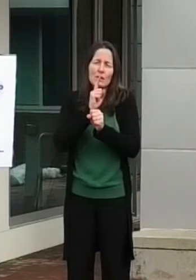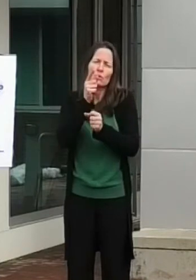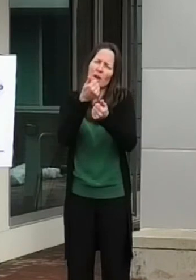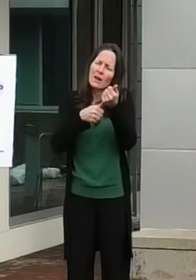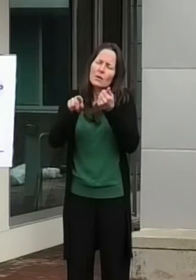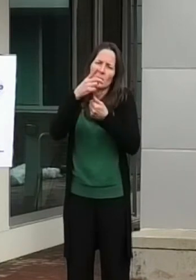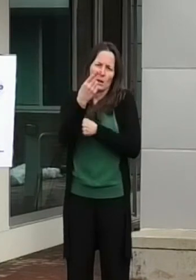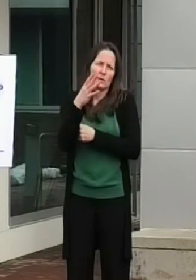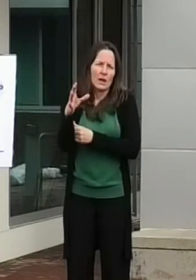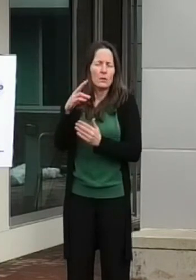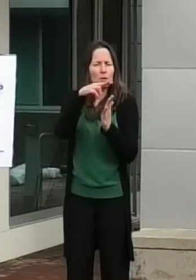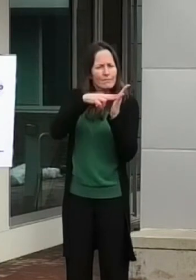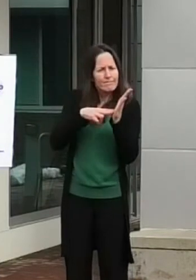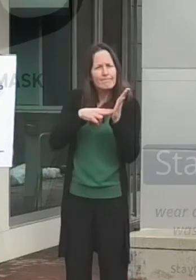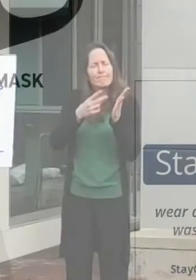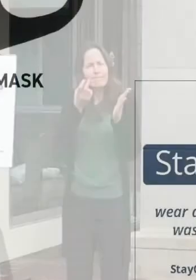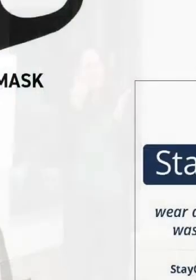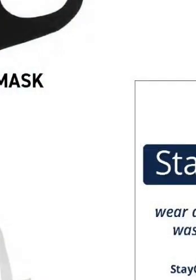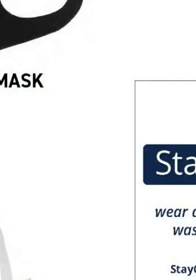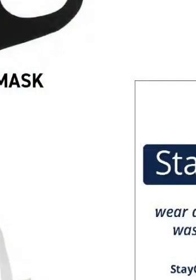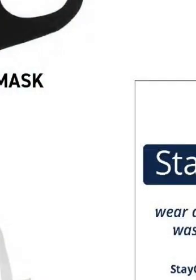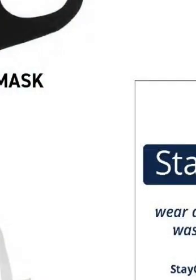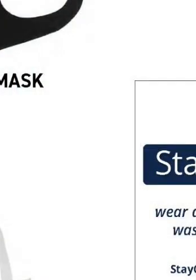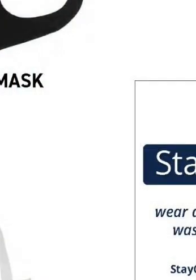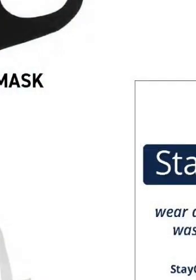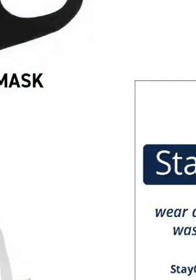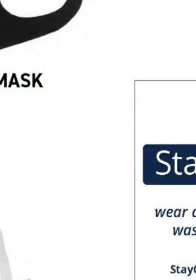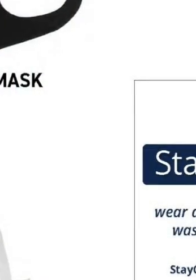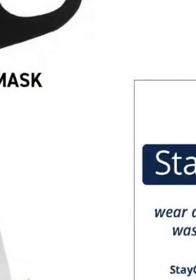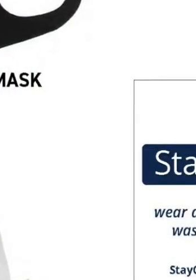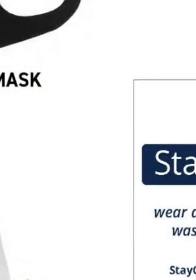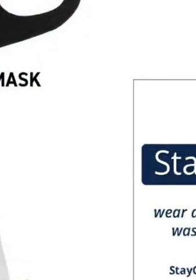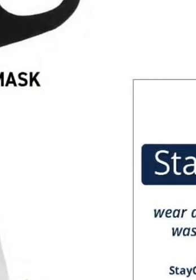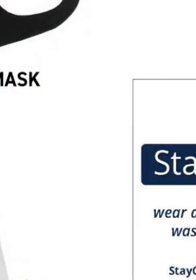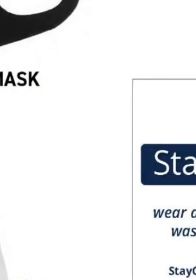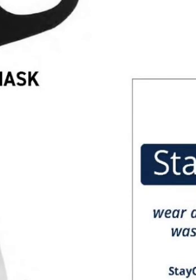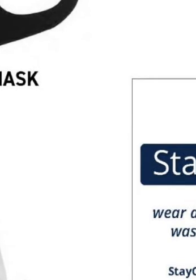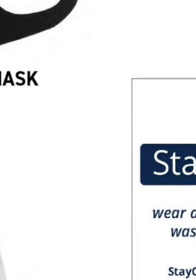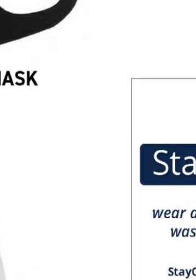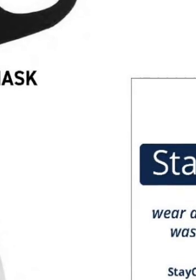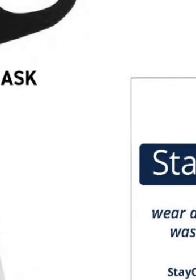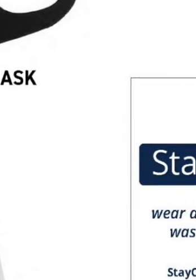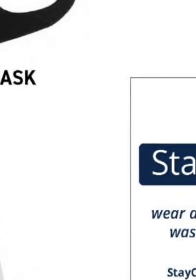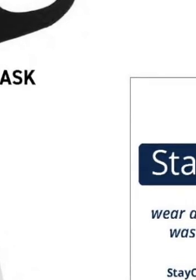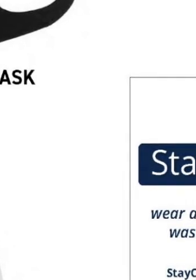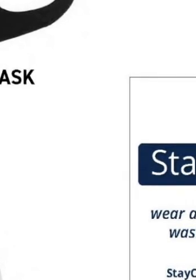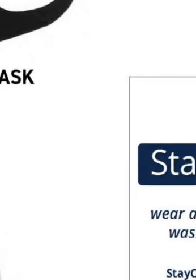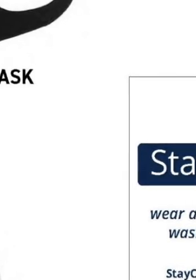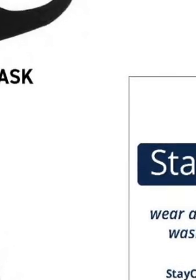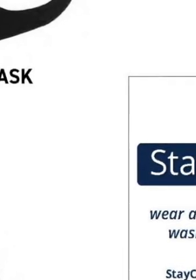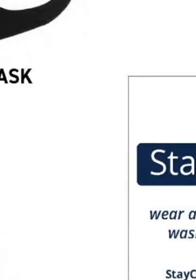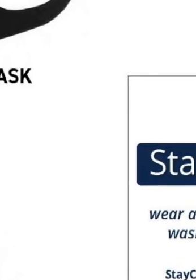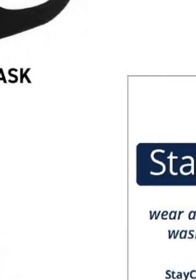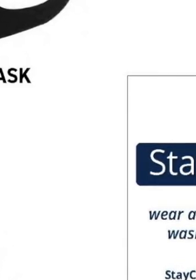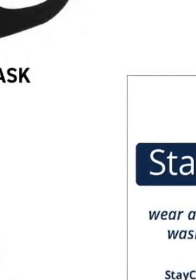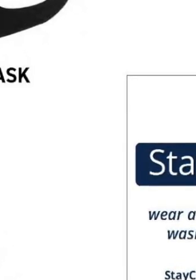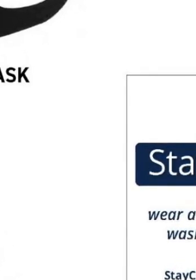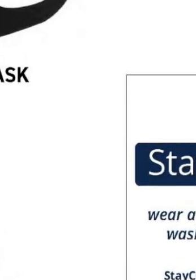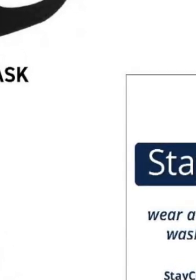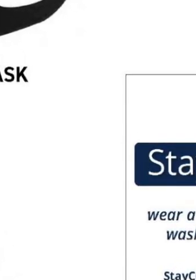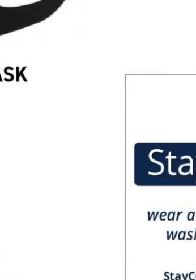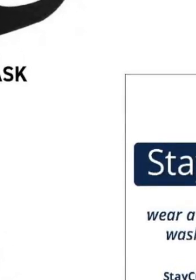And these materials include 1,000 yard signs, 5,000 magnets, 5,000 tote bags, hand sanitizer, and 20,000